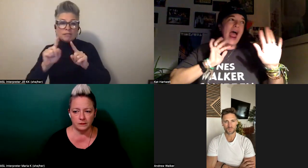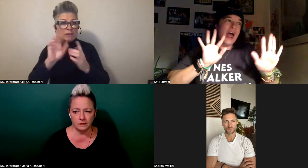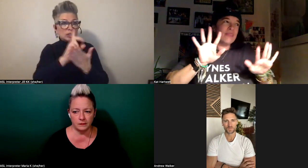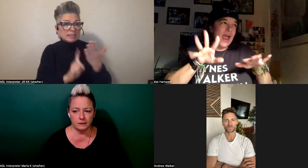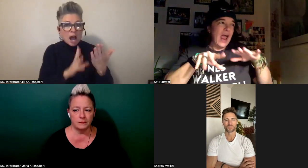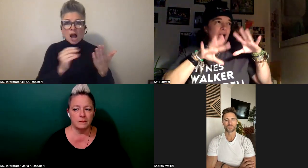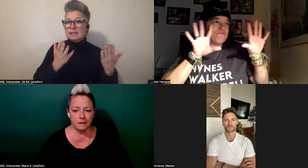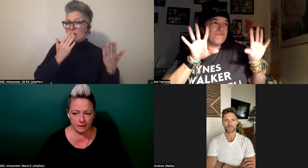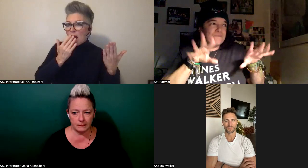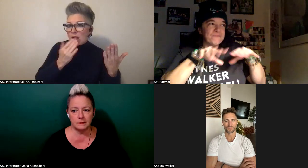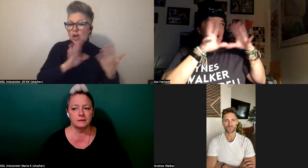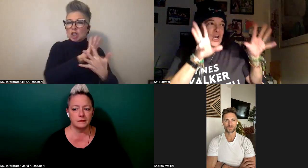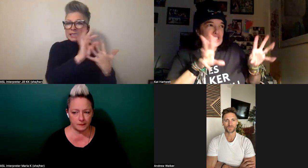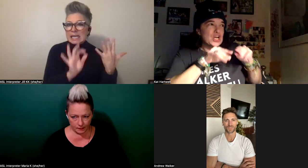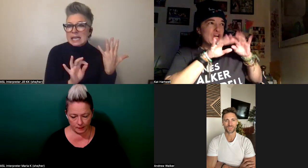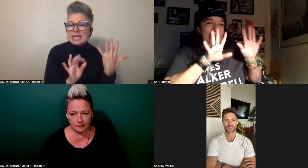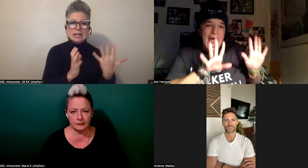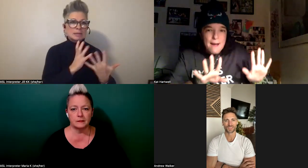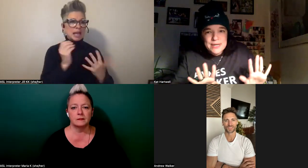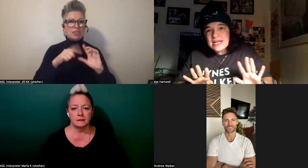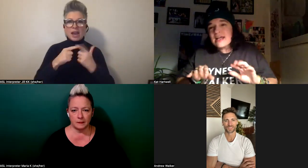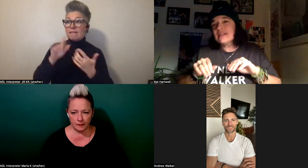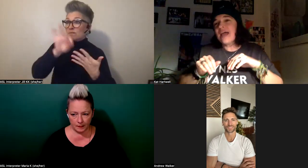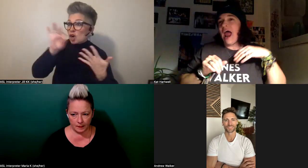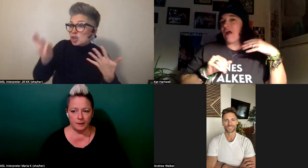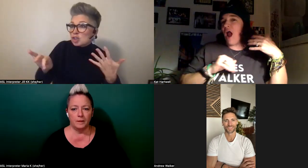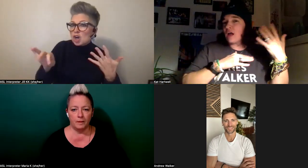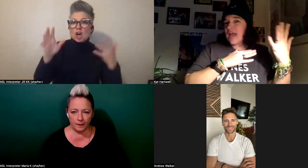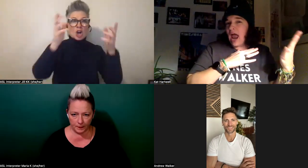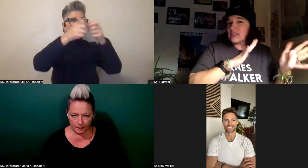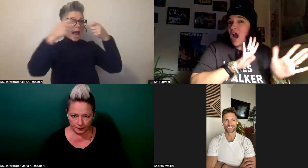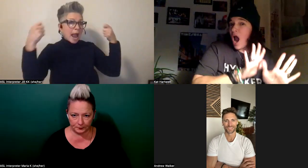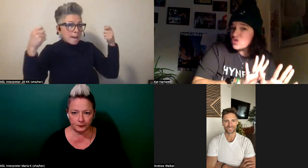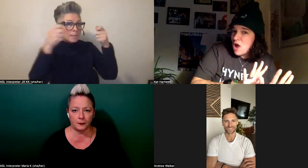theme, and then furniture, cabinet, and a